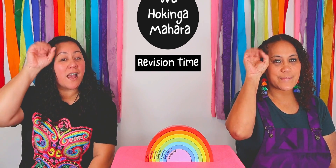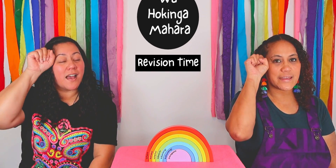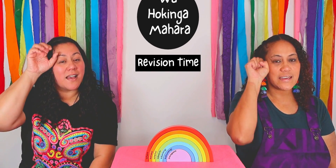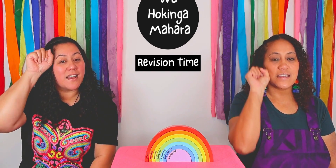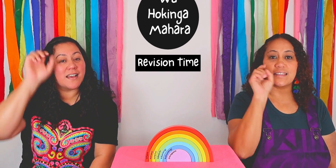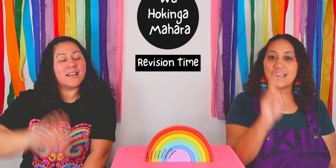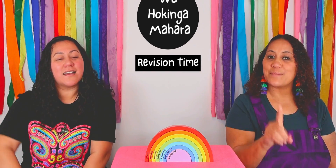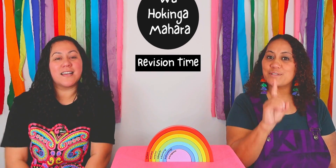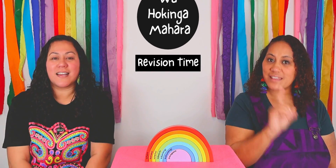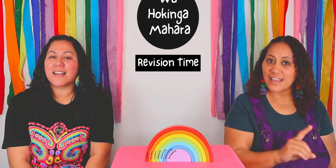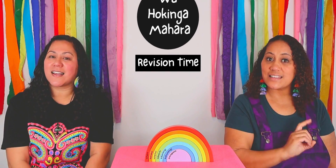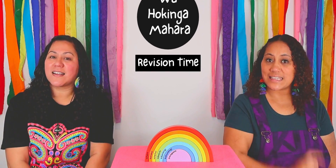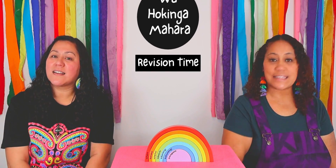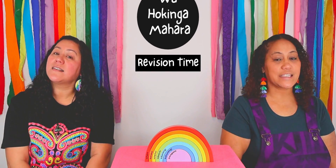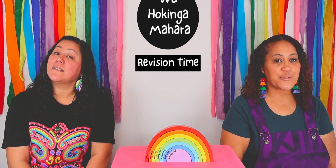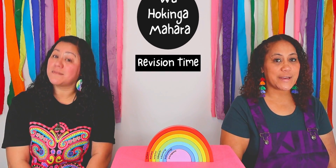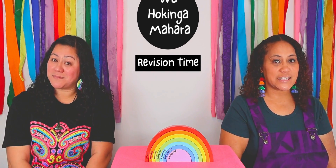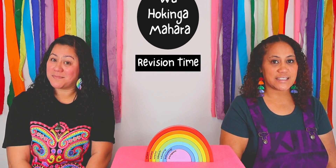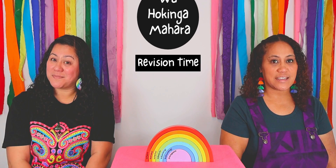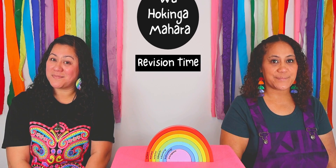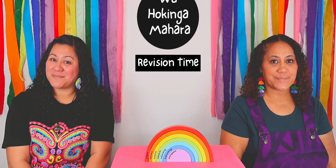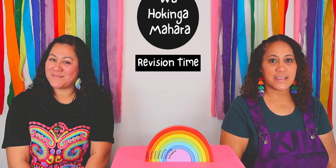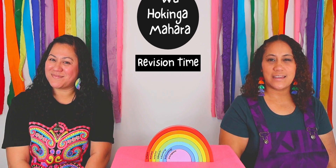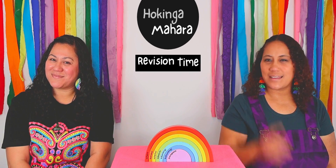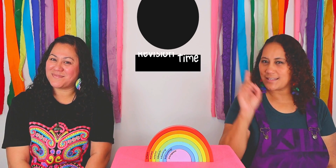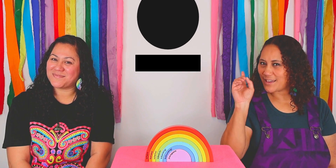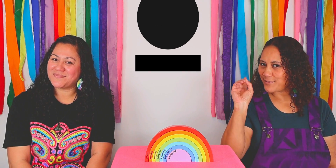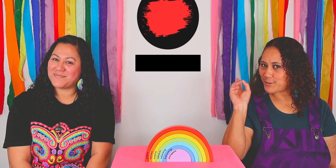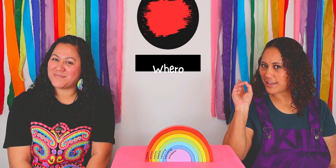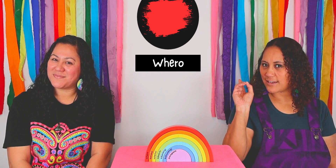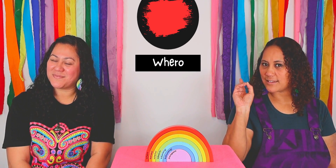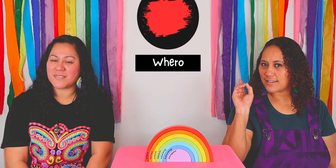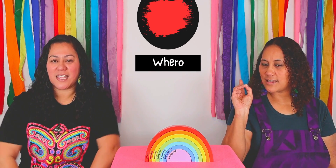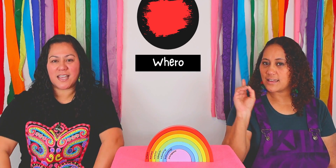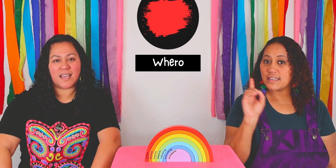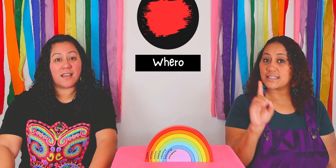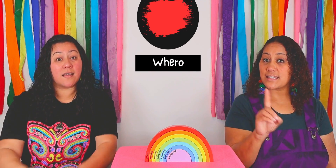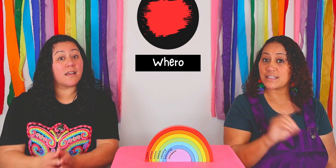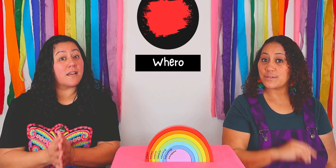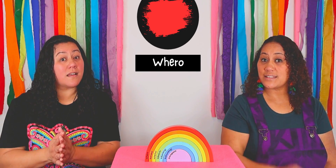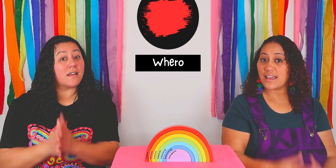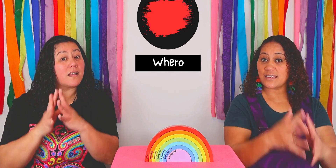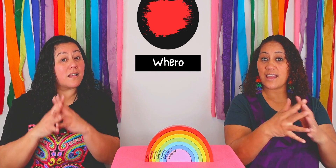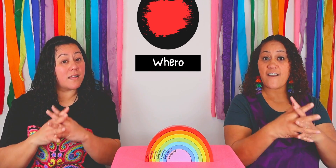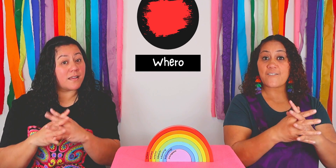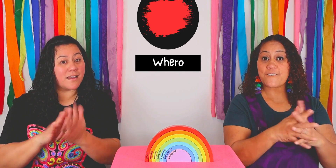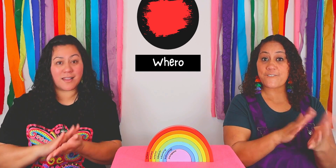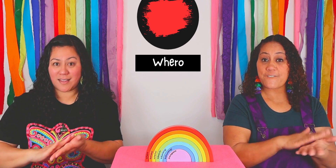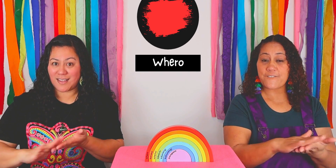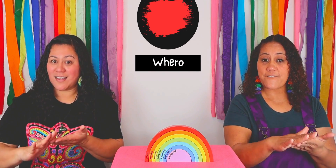remember the names of the colours i te reo Māori today. Here's our first colour. Starts with the sound